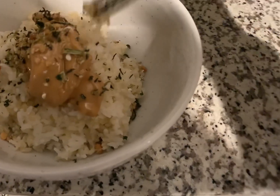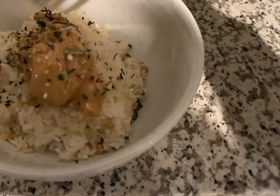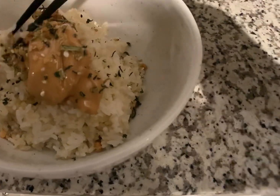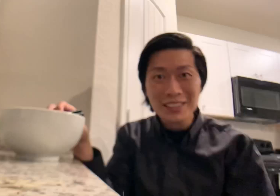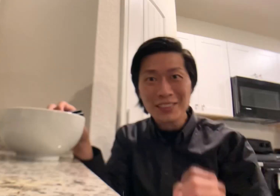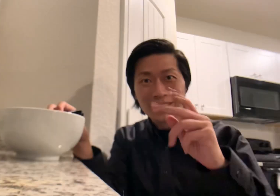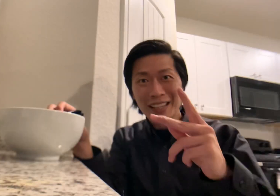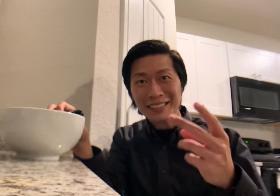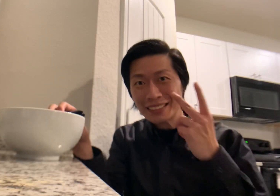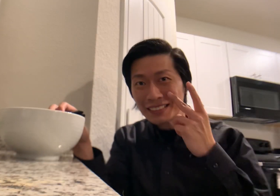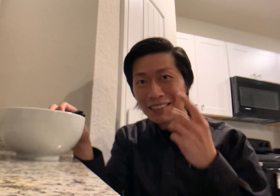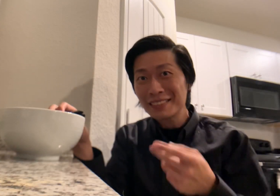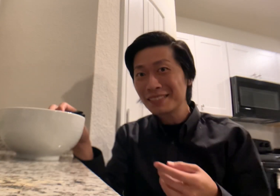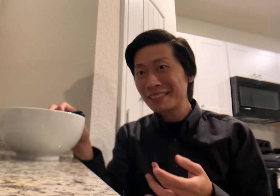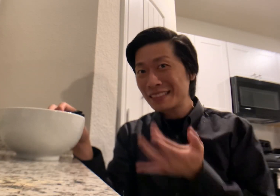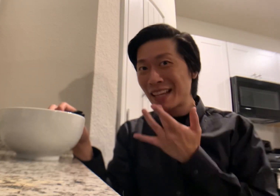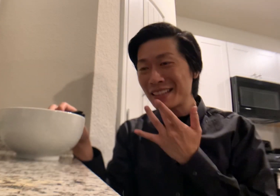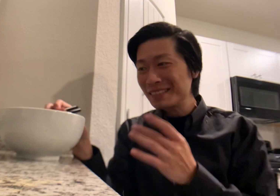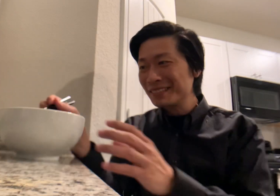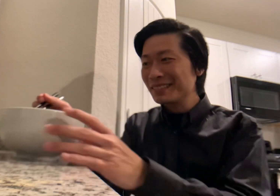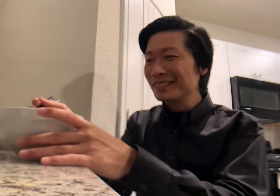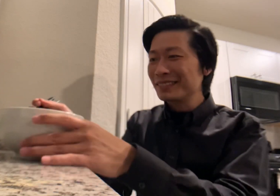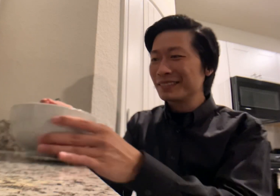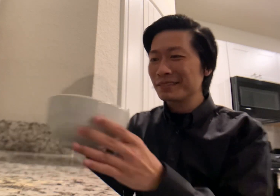There we go. Alright, let's see how this tastes.